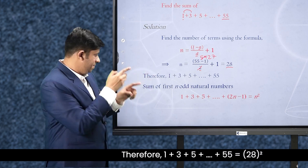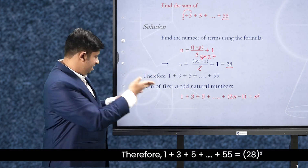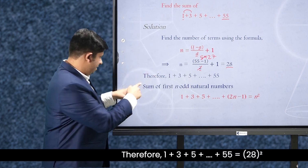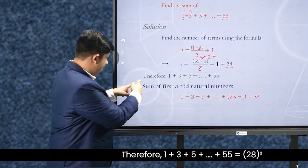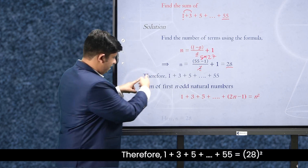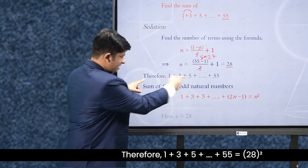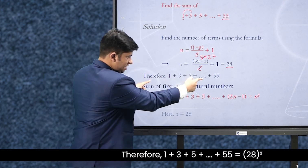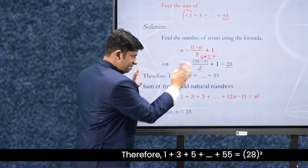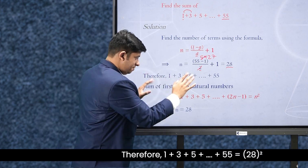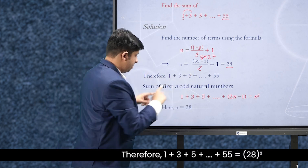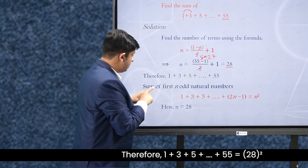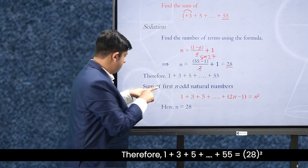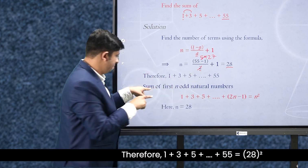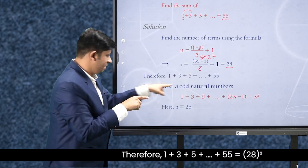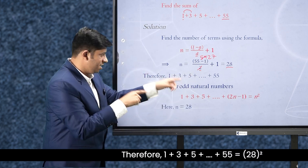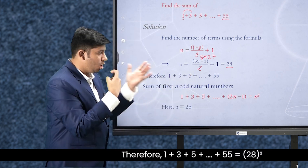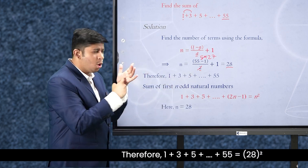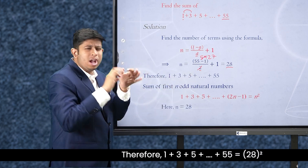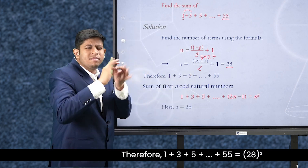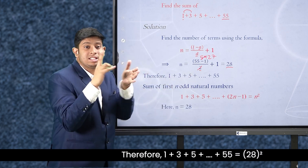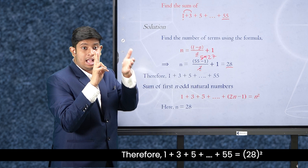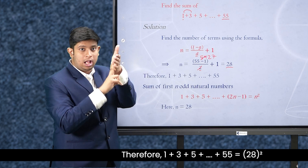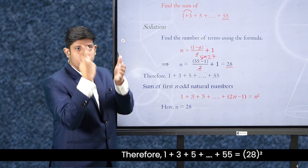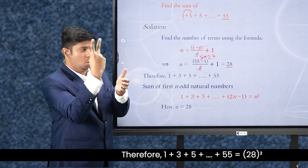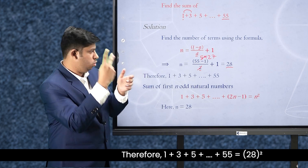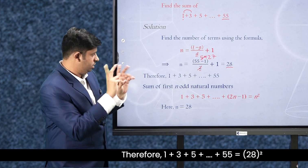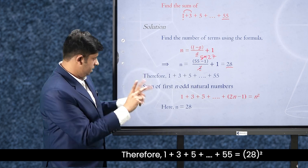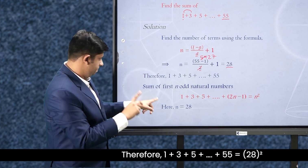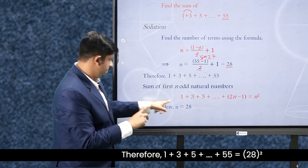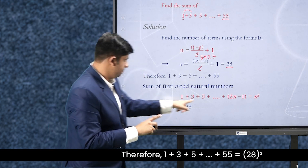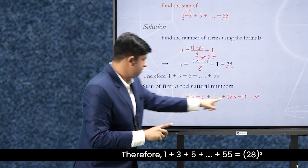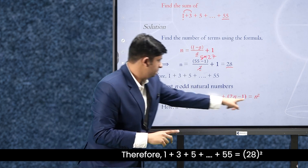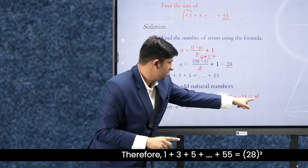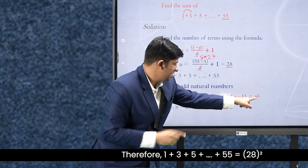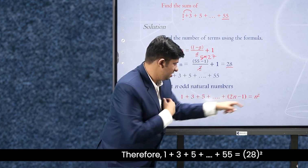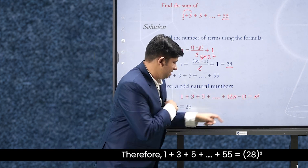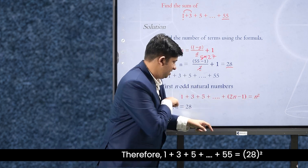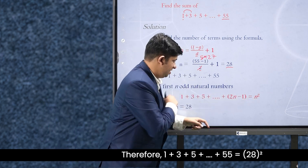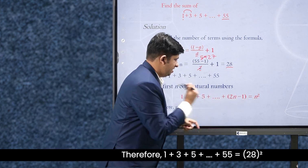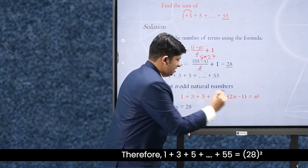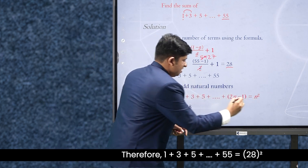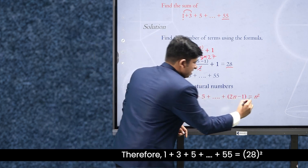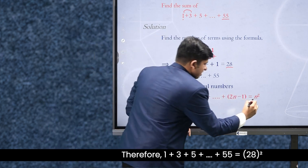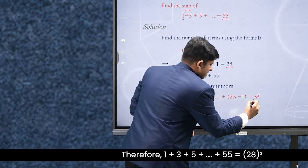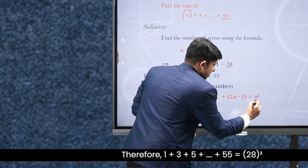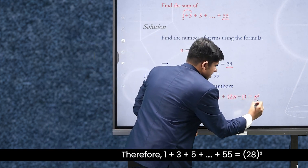Therefore, 1 plus 3 plus 5 plus so on plus 55 is equal to 28 square.